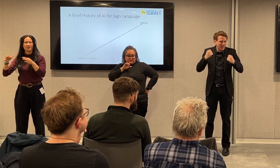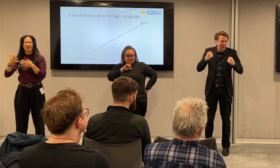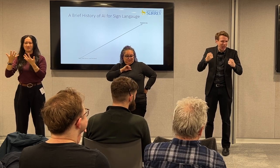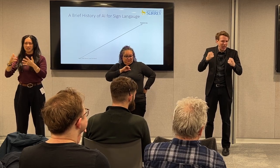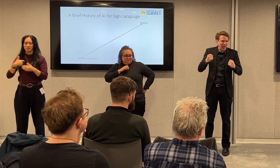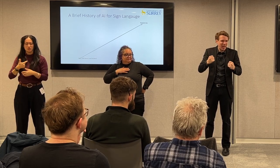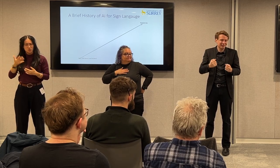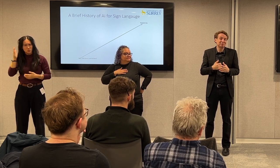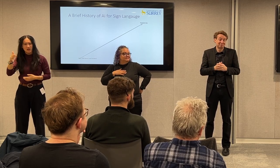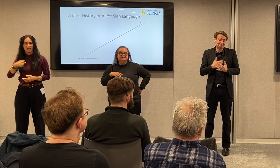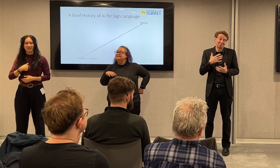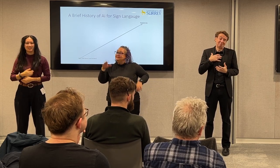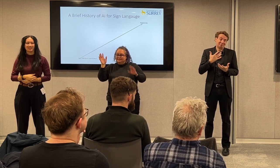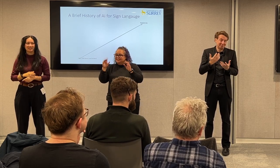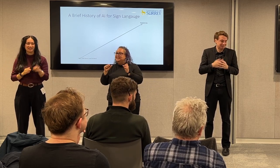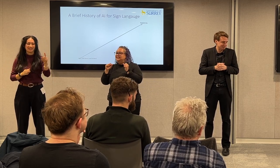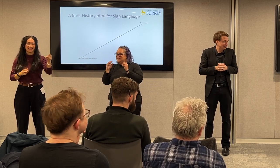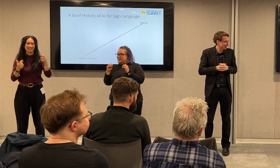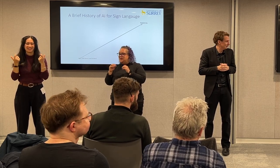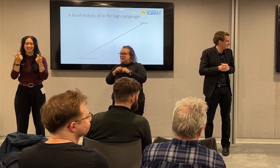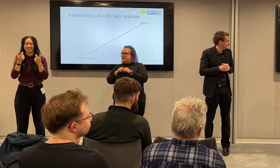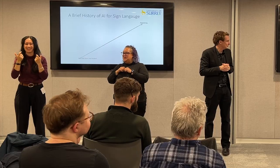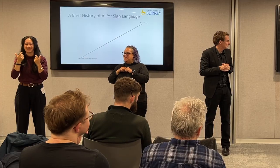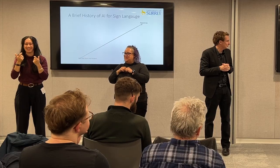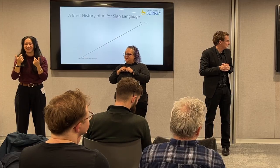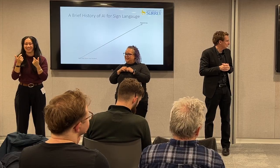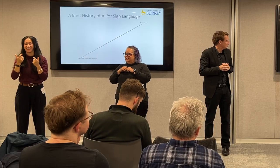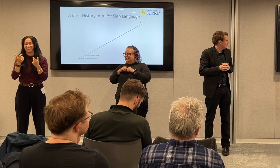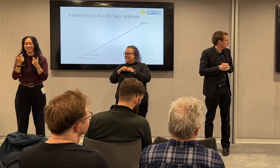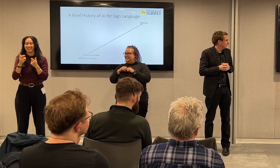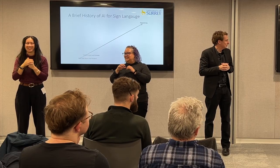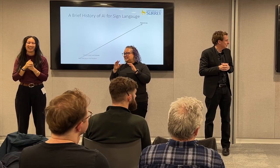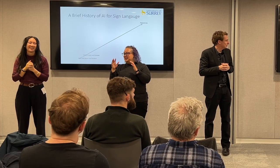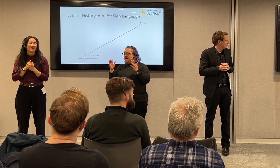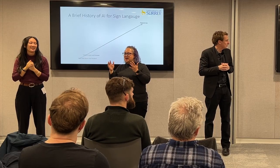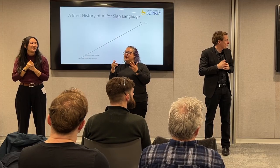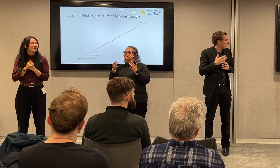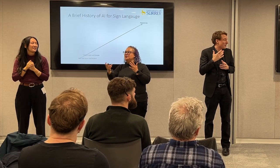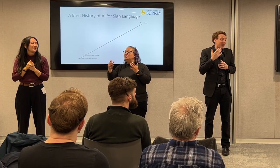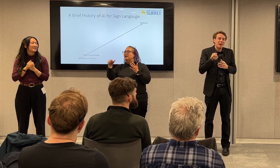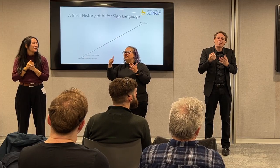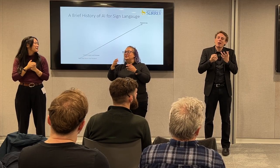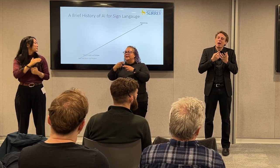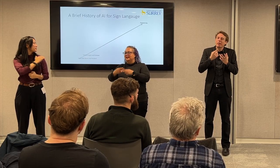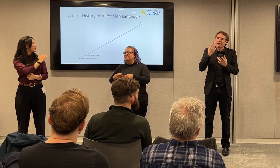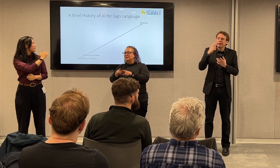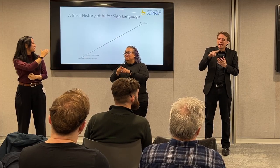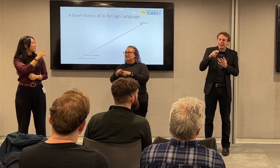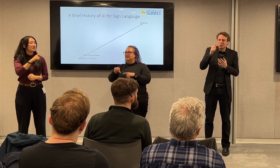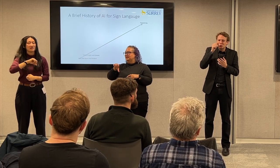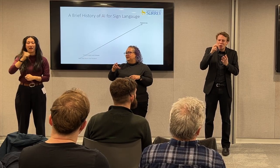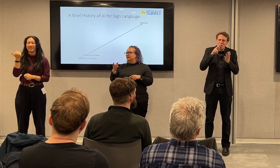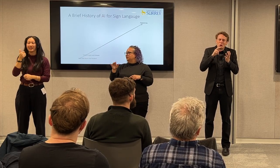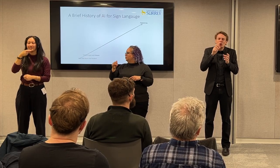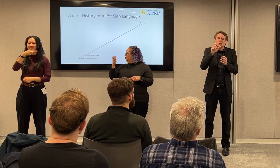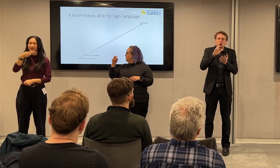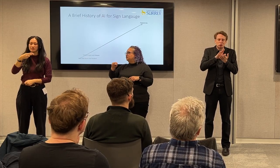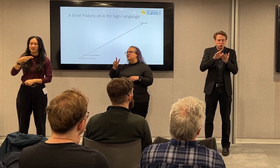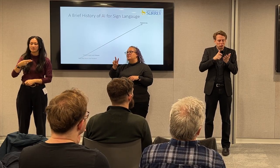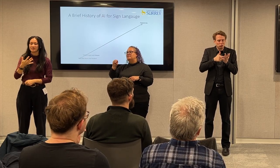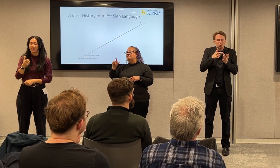Okay. So, but, there's a couple of other names. So some of you, Christian Vogler, who's now at